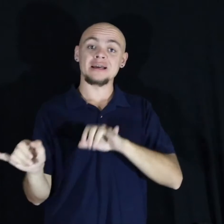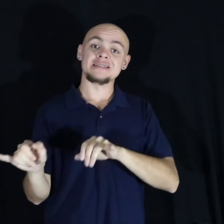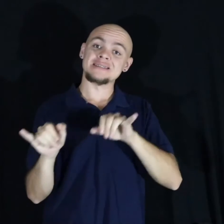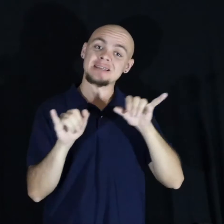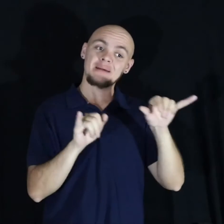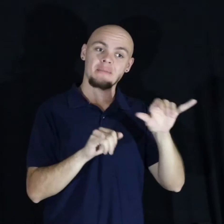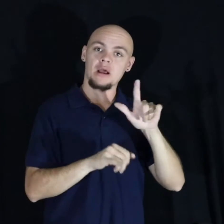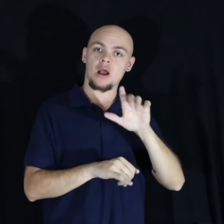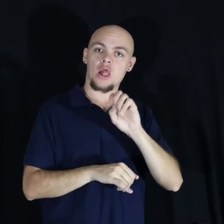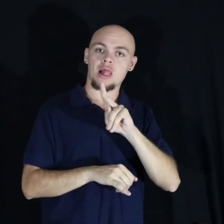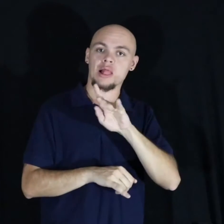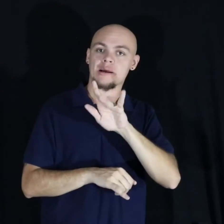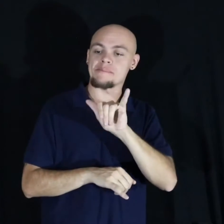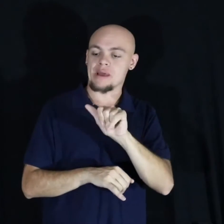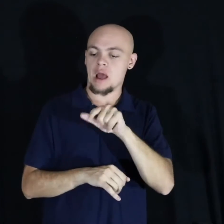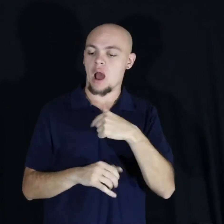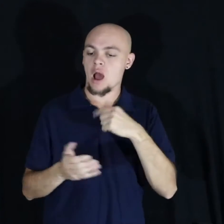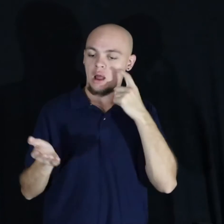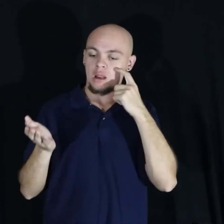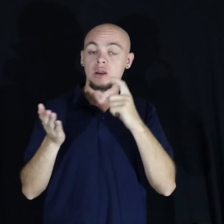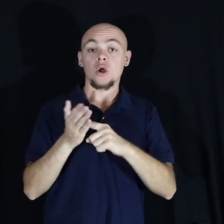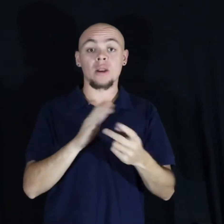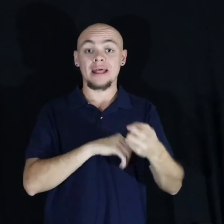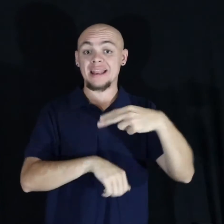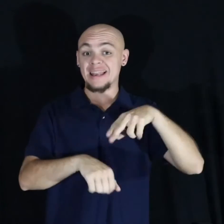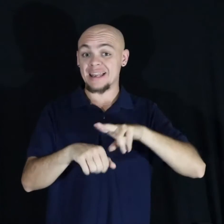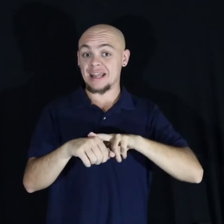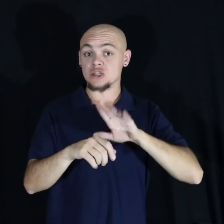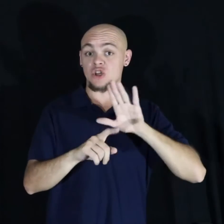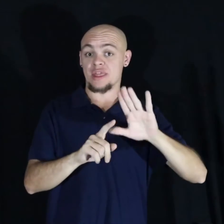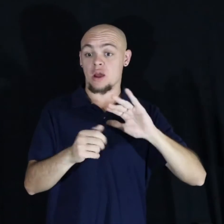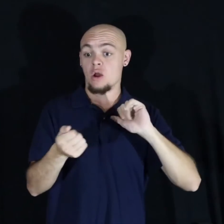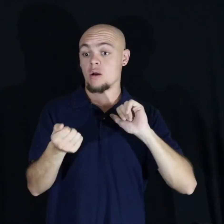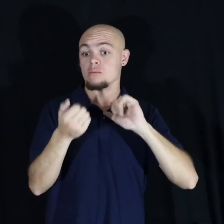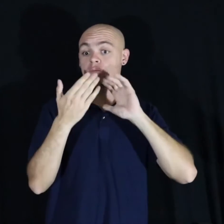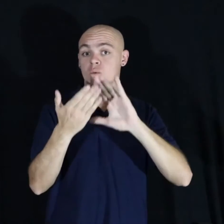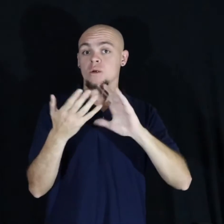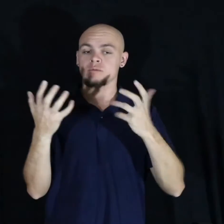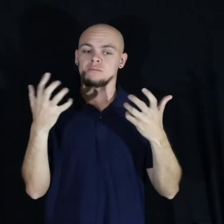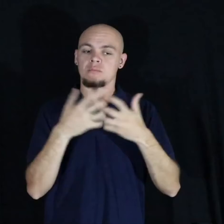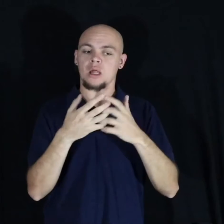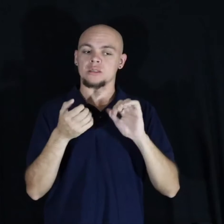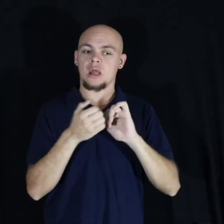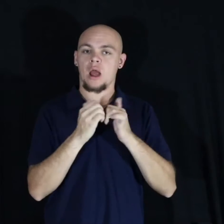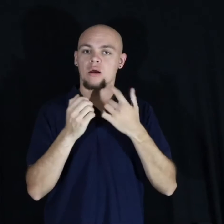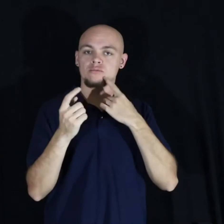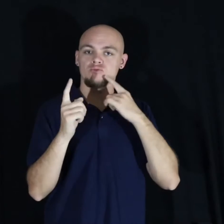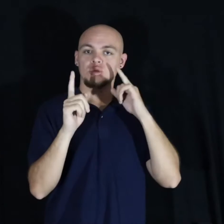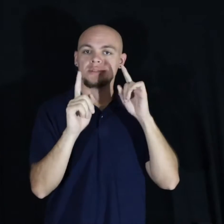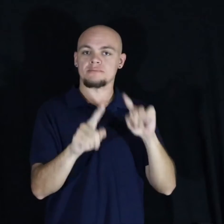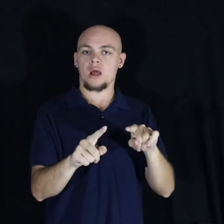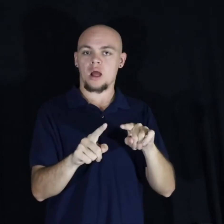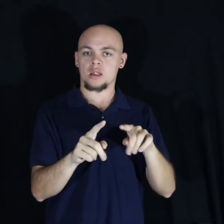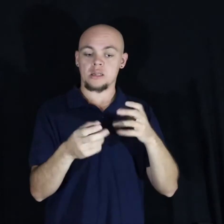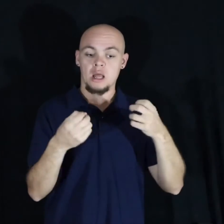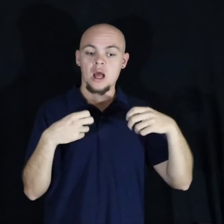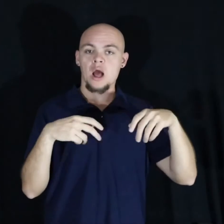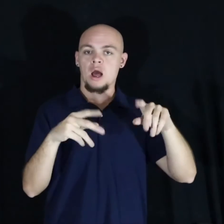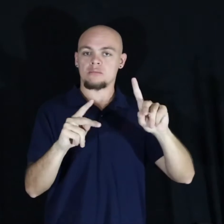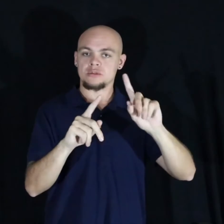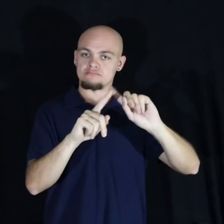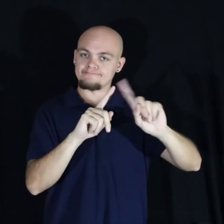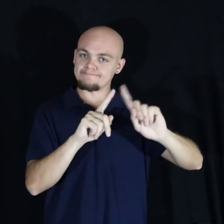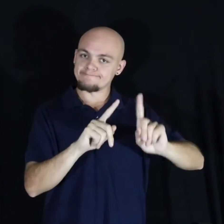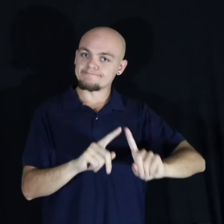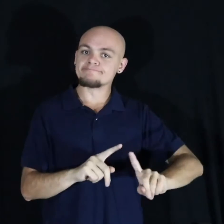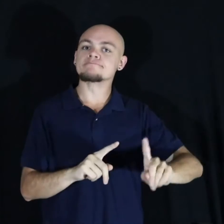Colombia, I found that nature's approach to rejection concords to how we should seek to respond to it within opportunities that can affect our